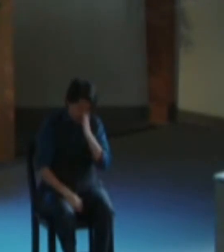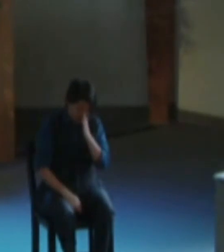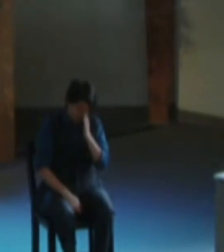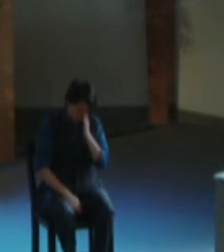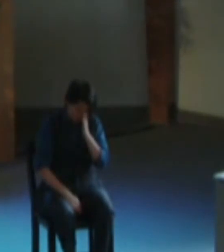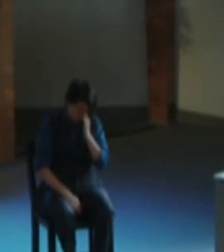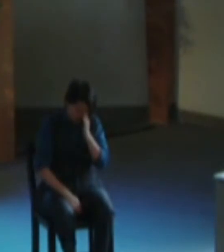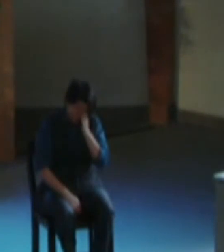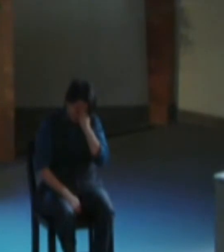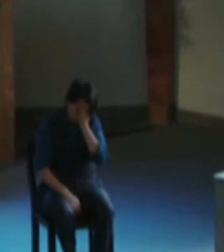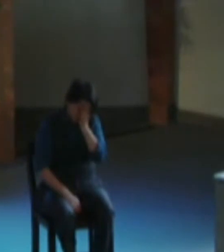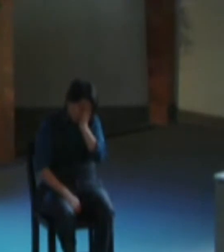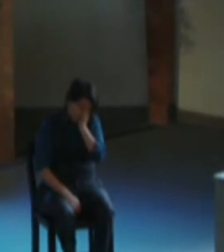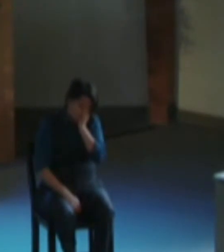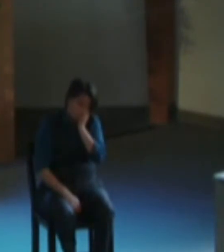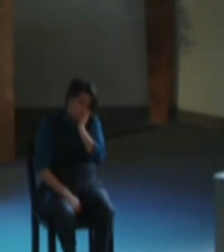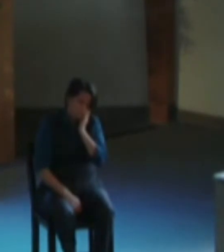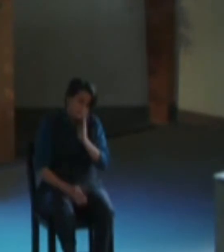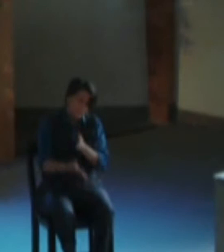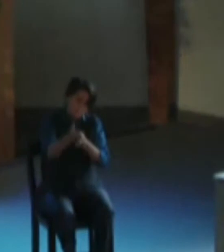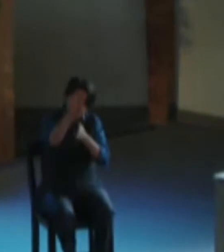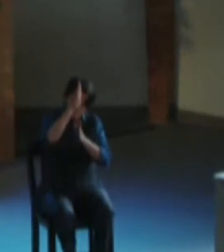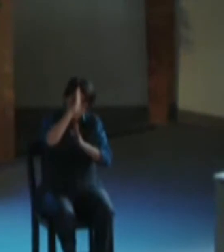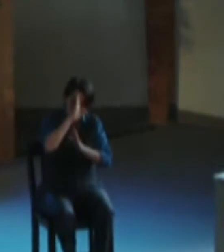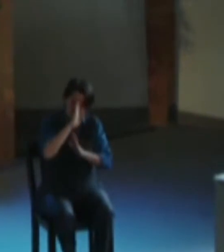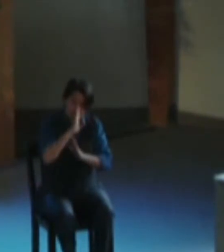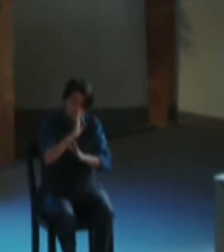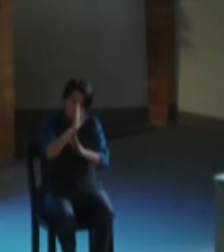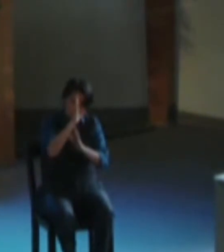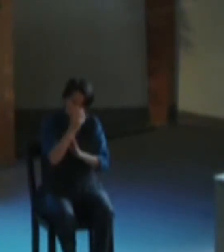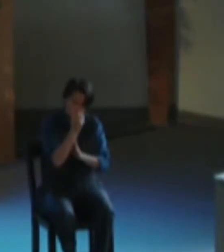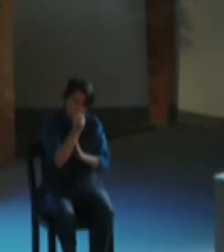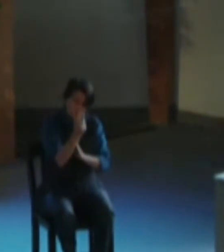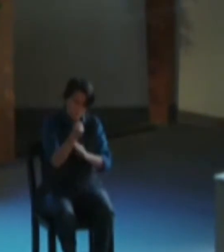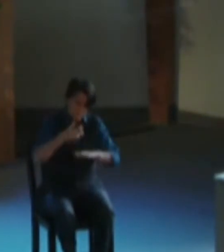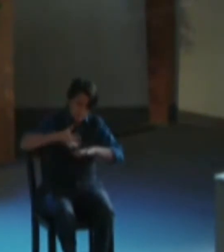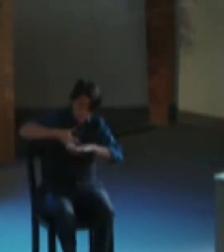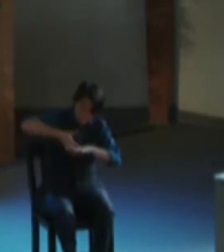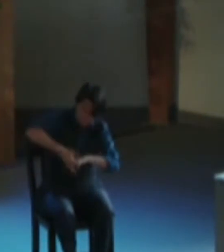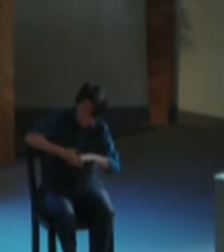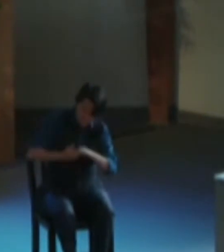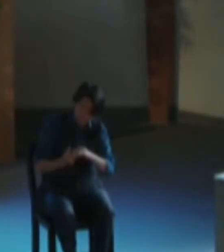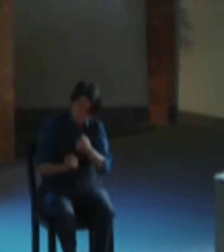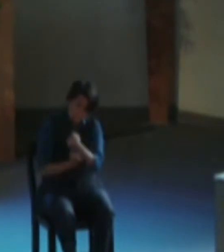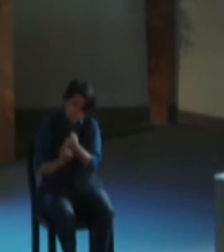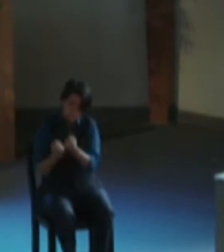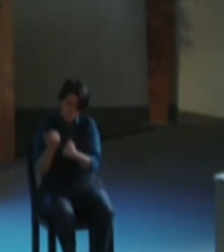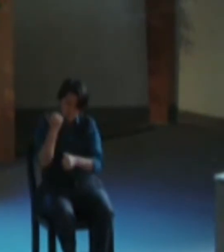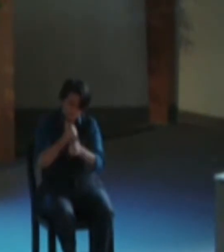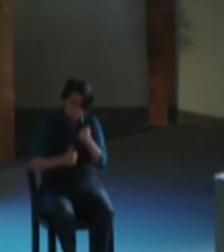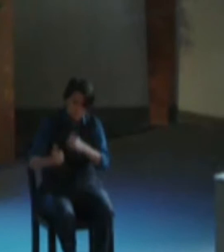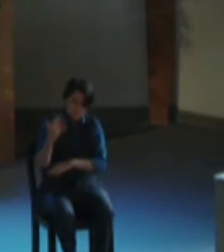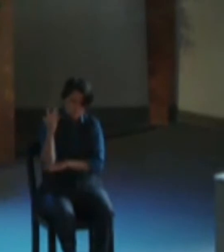Holding the divine as the root system in every tree, in every blade of